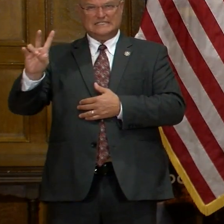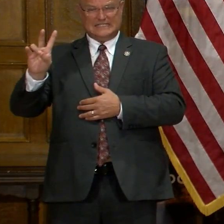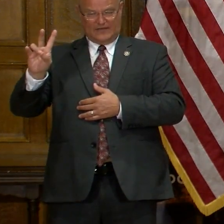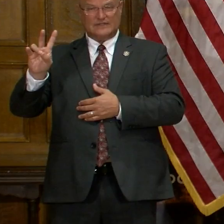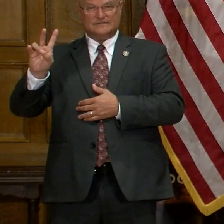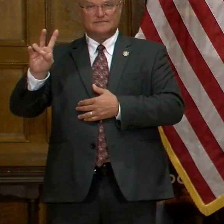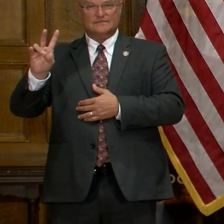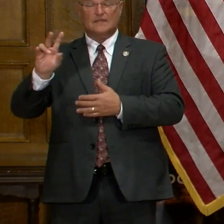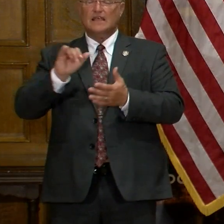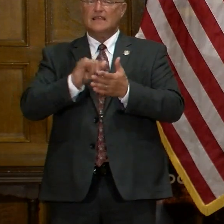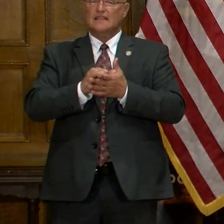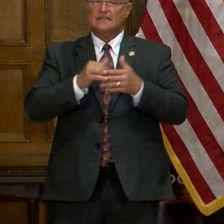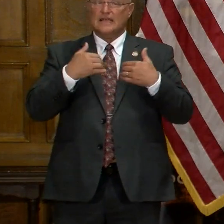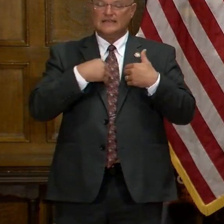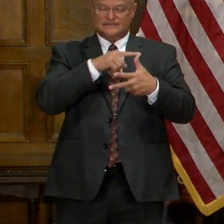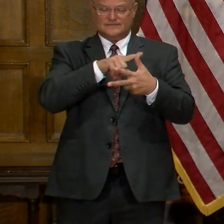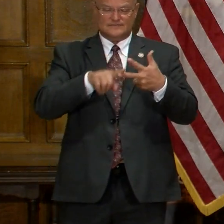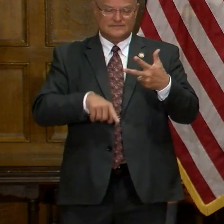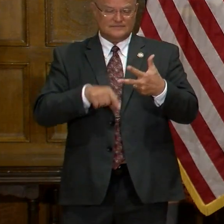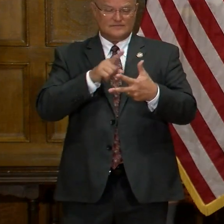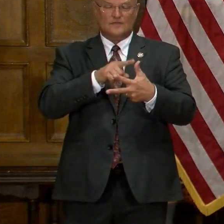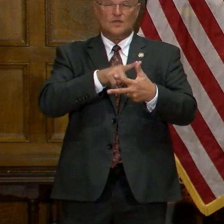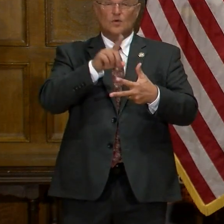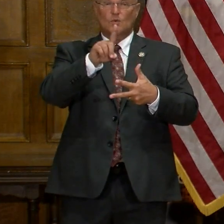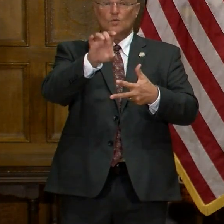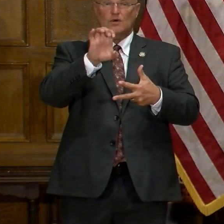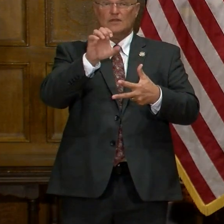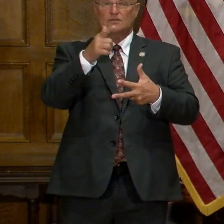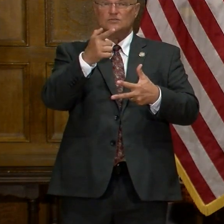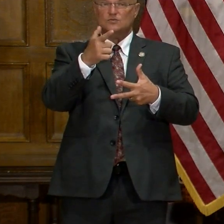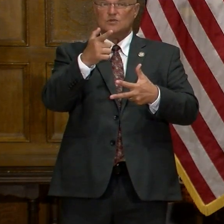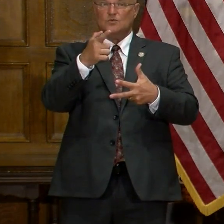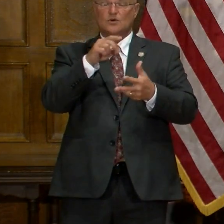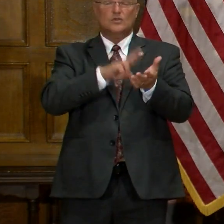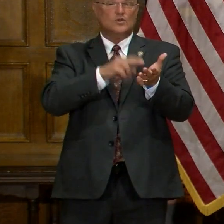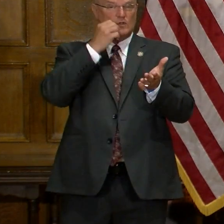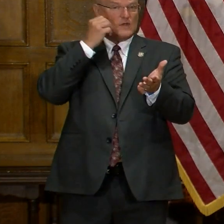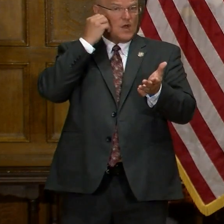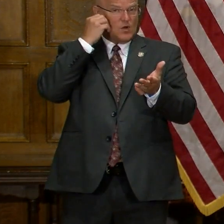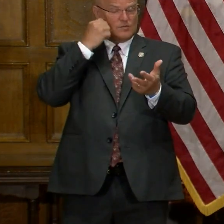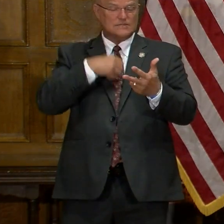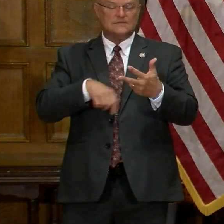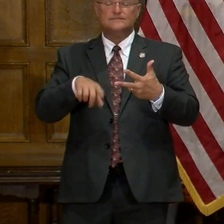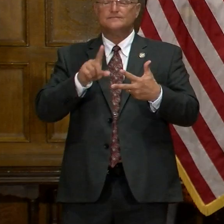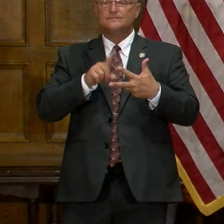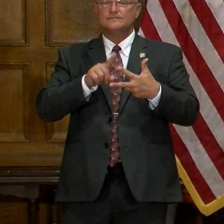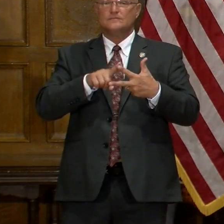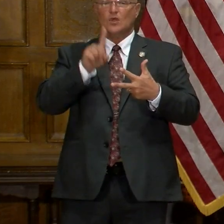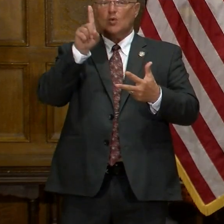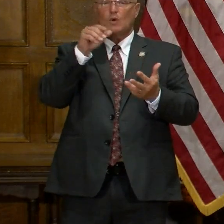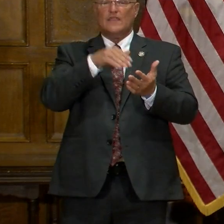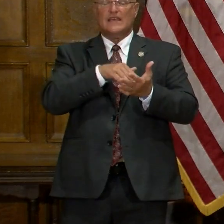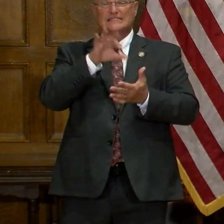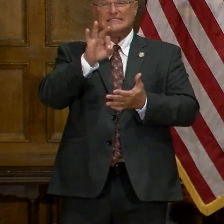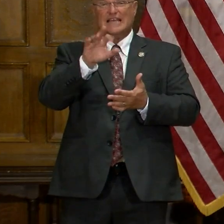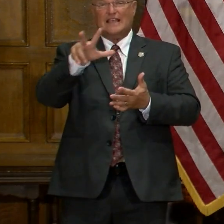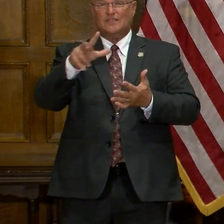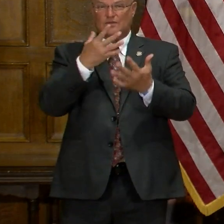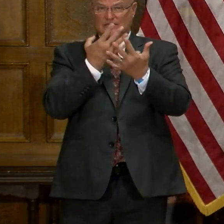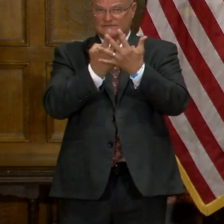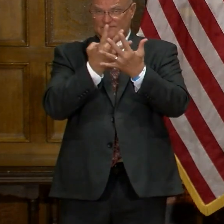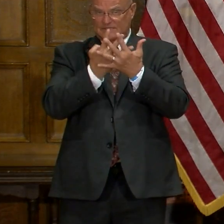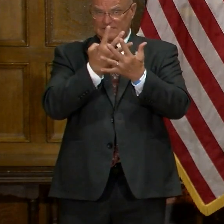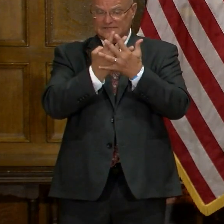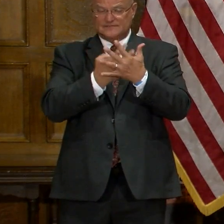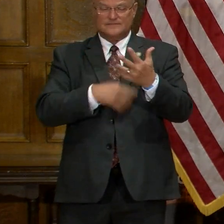7,127, and this is comprised of 121 individuals in nursing homes, 1,093 individuals in